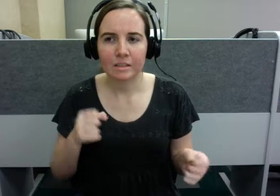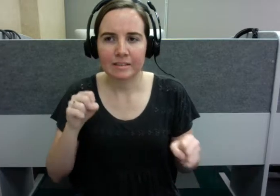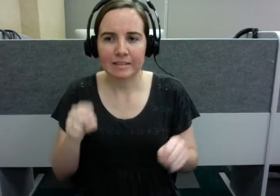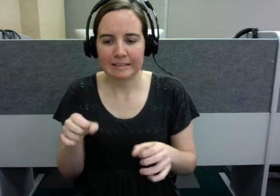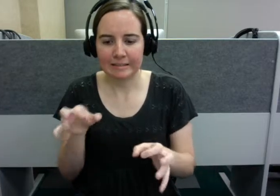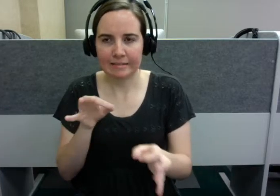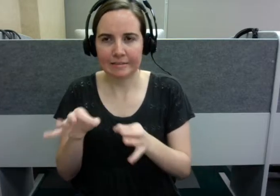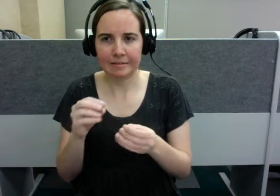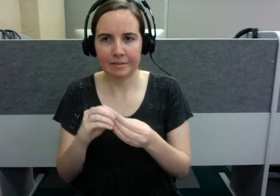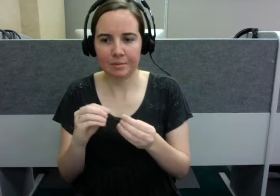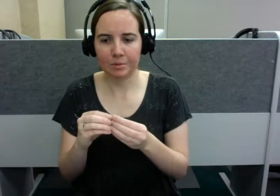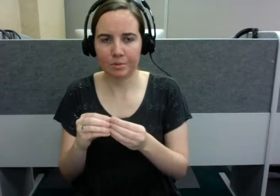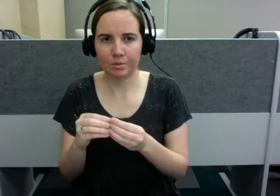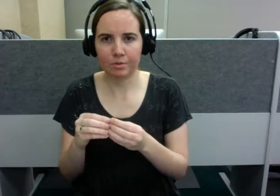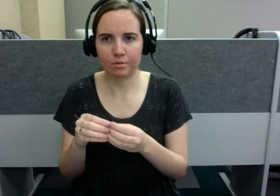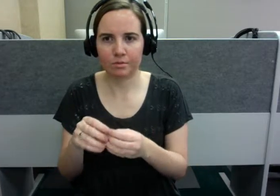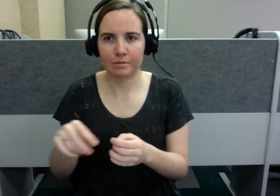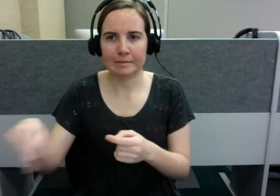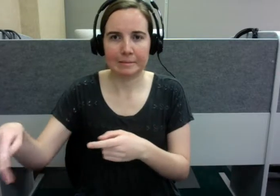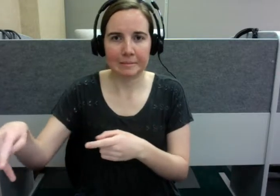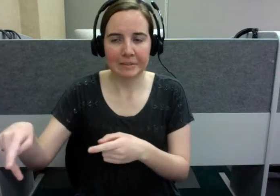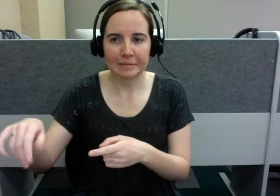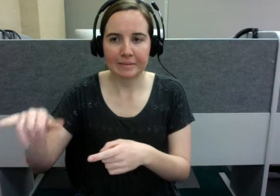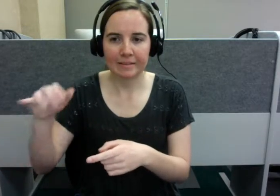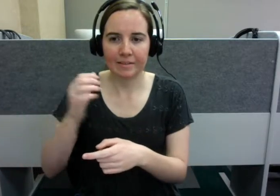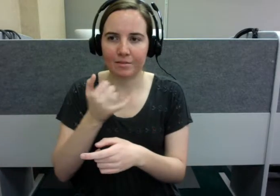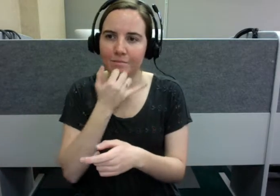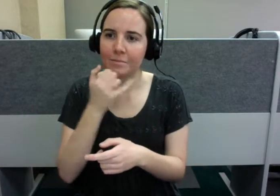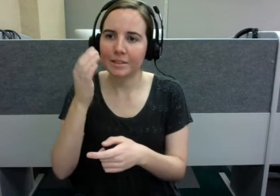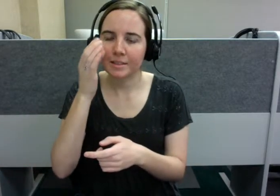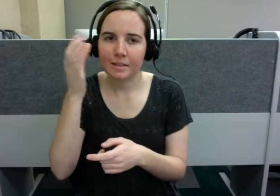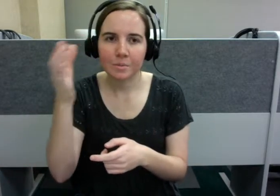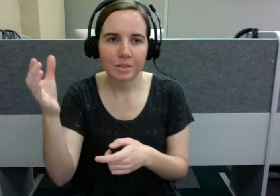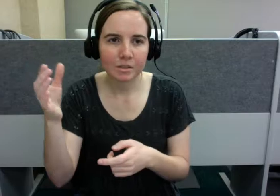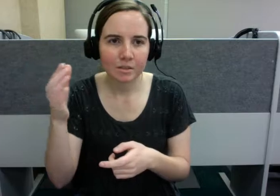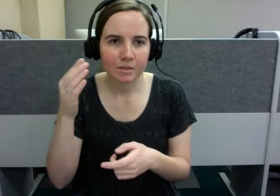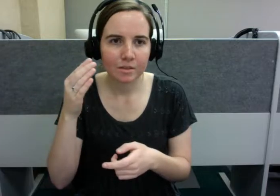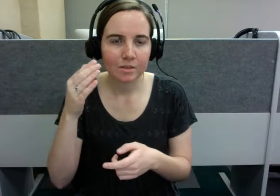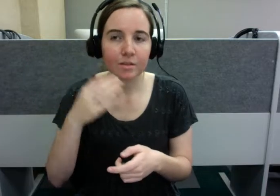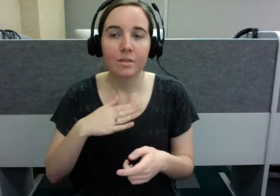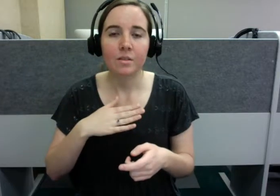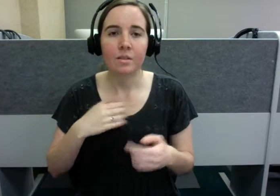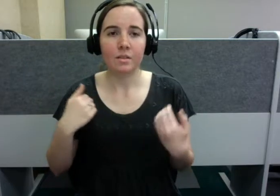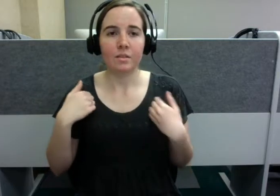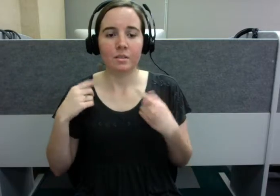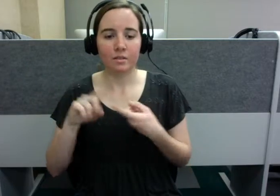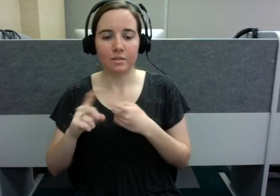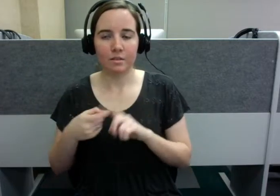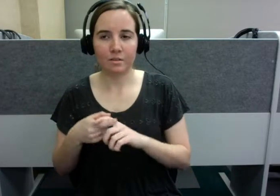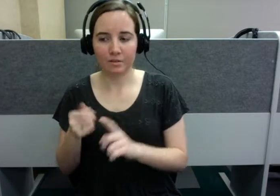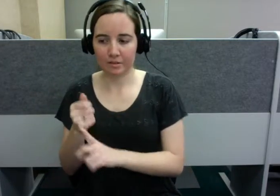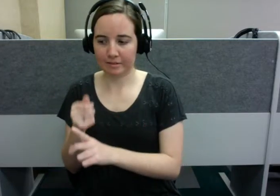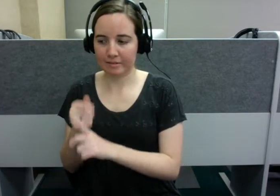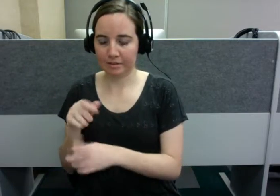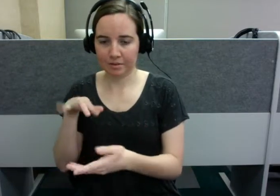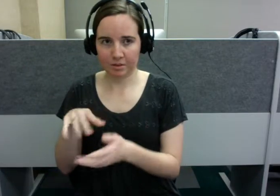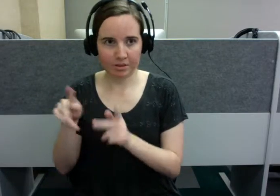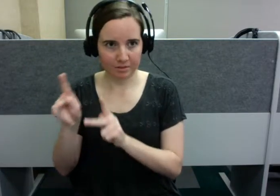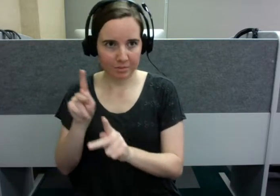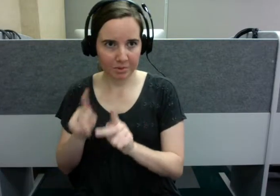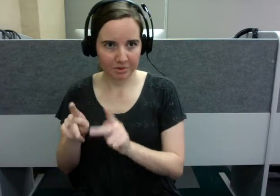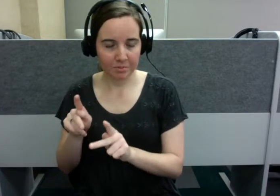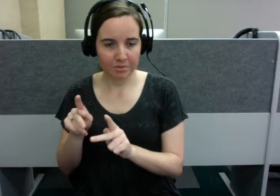Because look, I'm not a social anthropologist, but I have a friend who is, and I talked to him. And he says, hey,